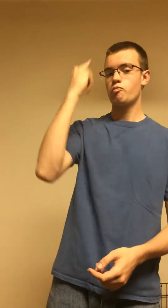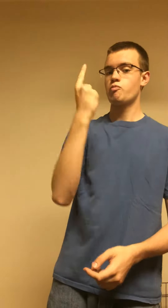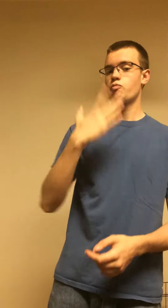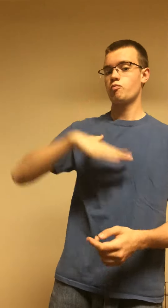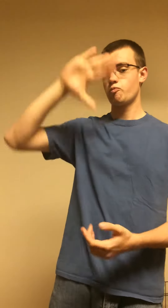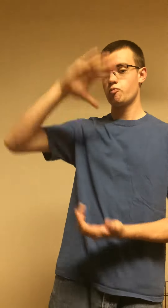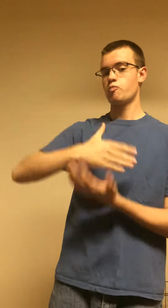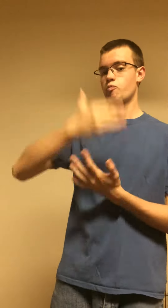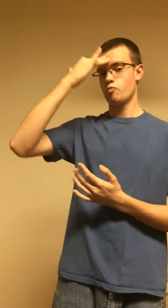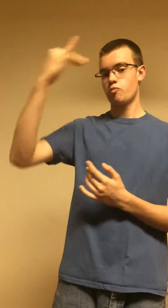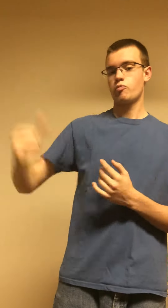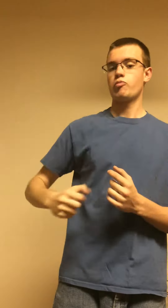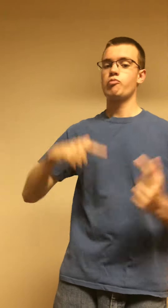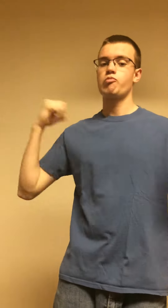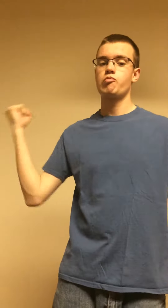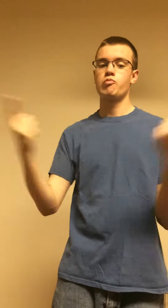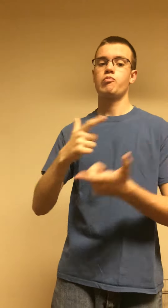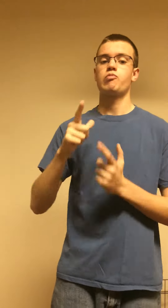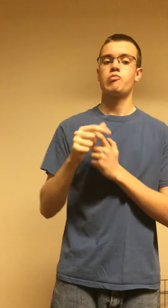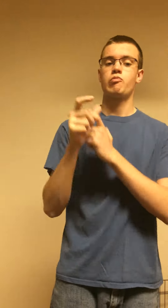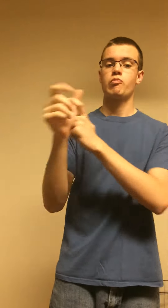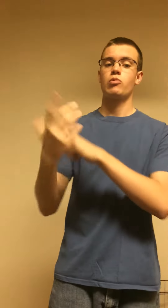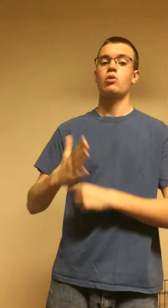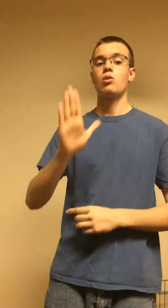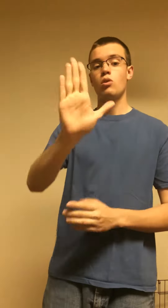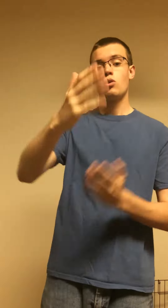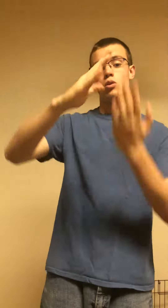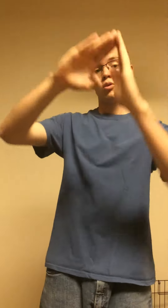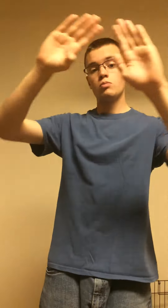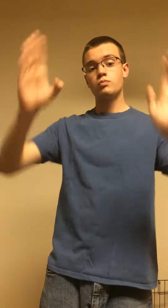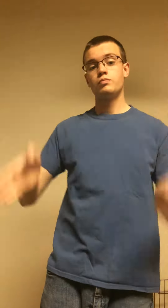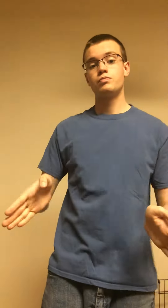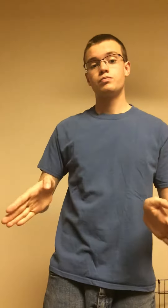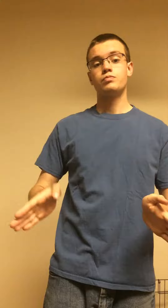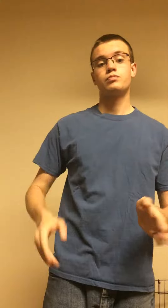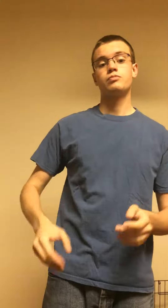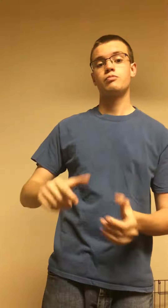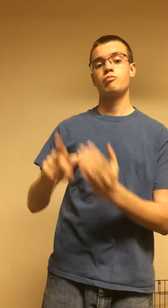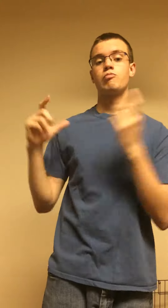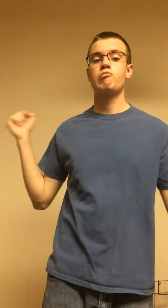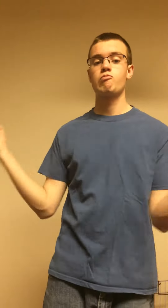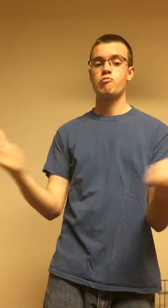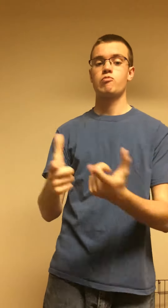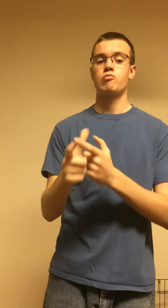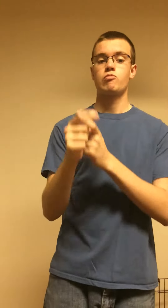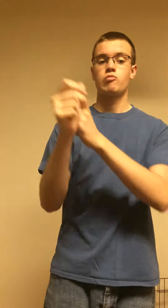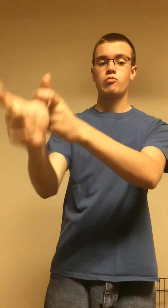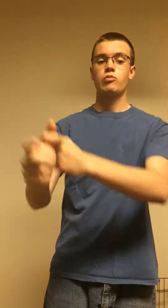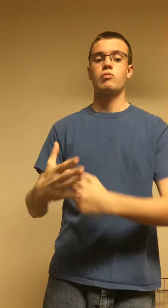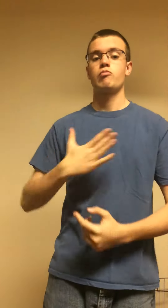one does, cause they all started putting it to your backboard, and when they saw me coming on my heater,